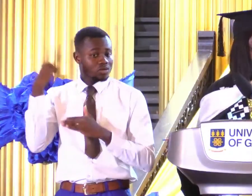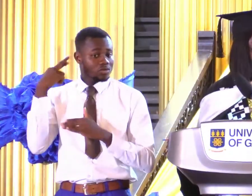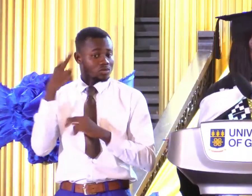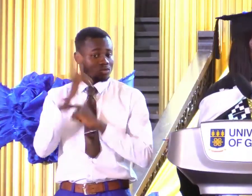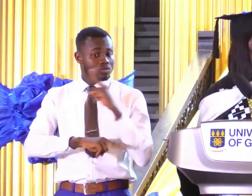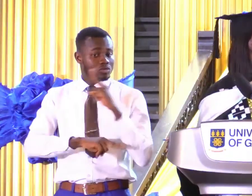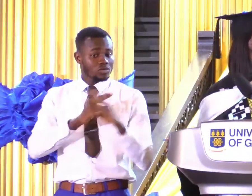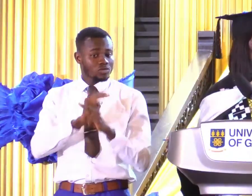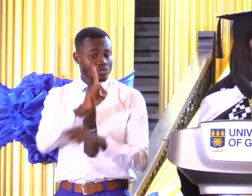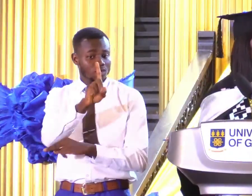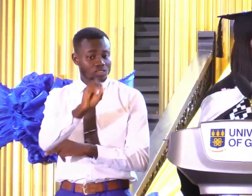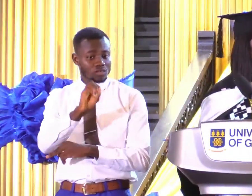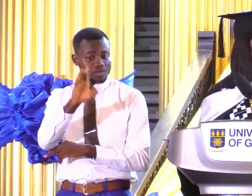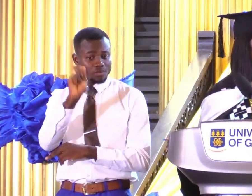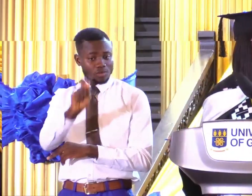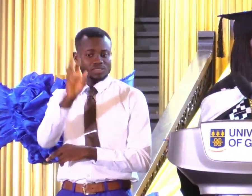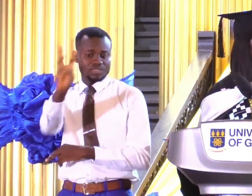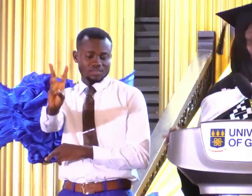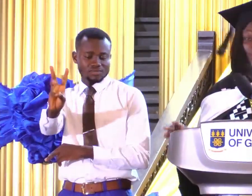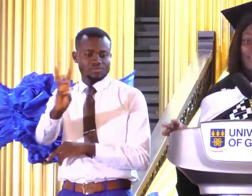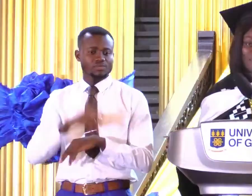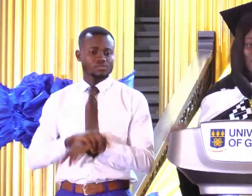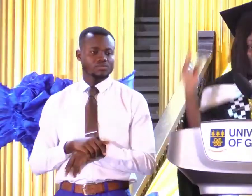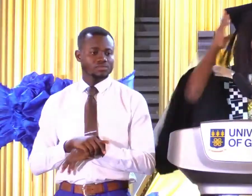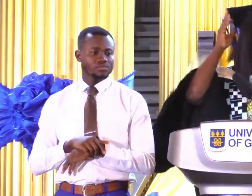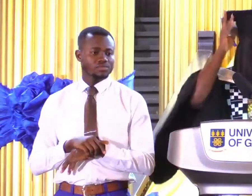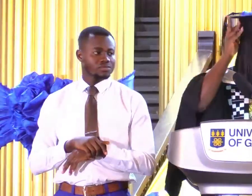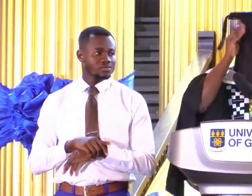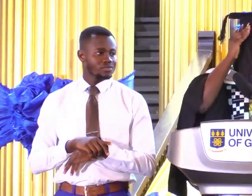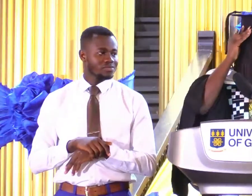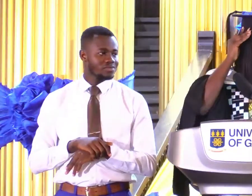Please rise for,